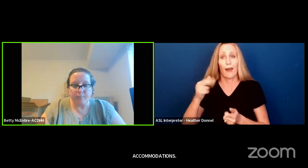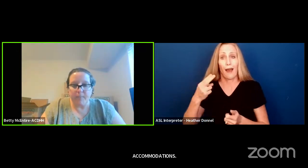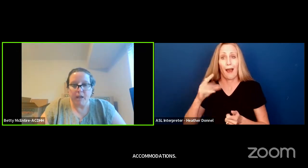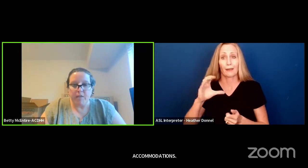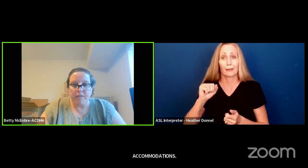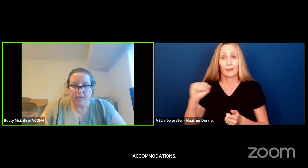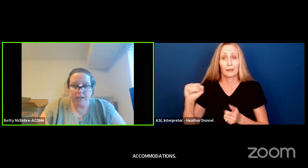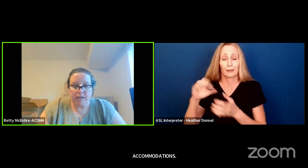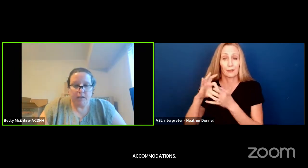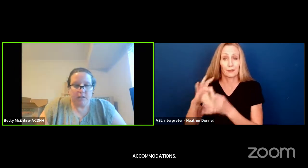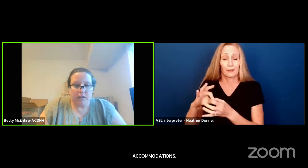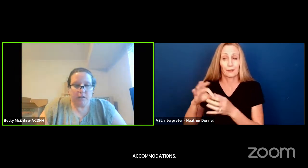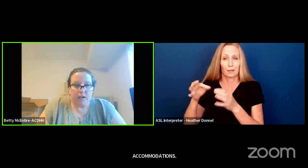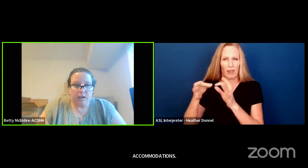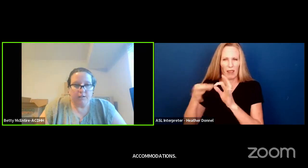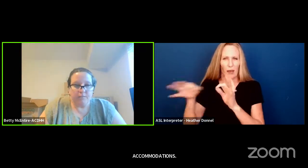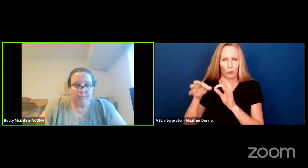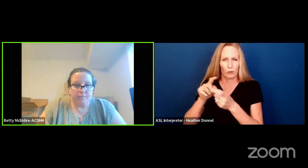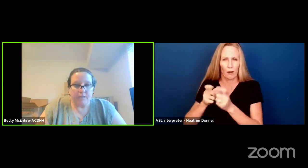have the